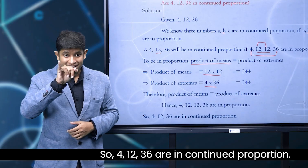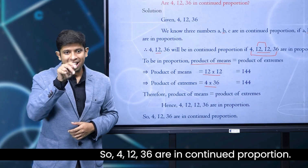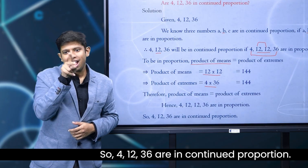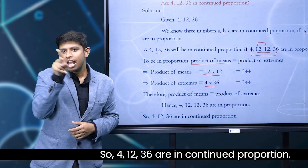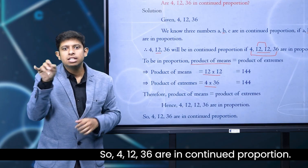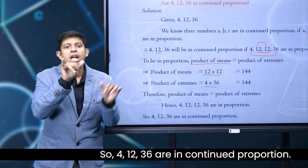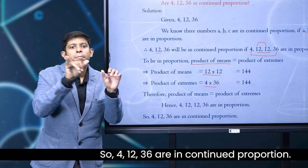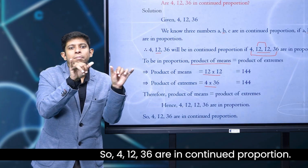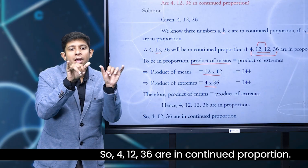proportion.